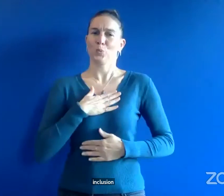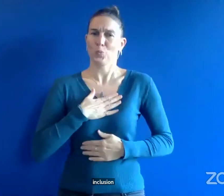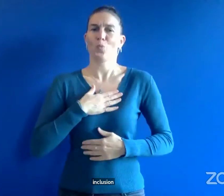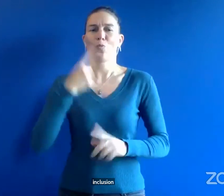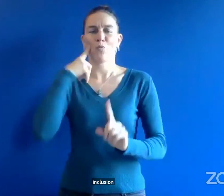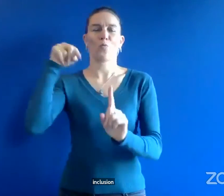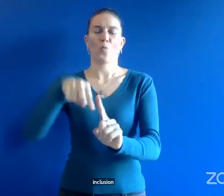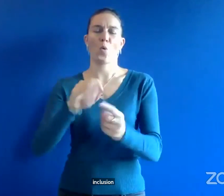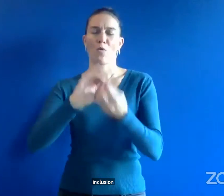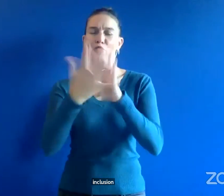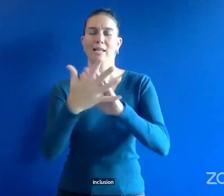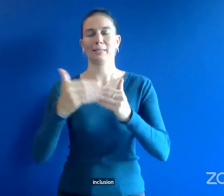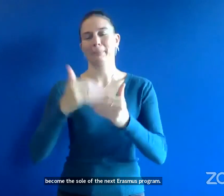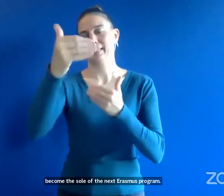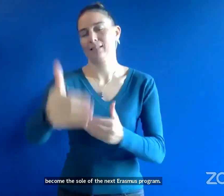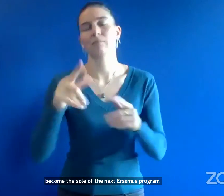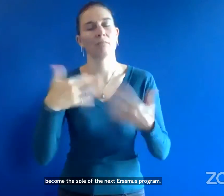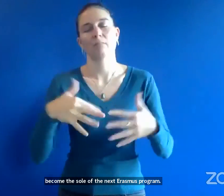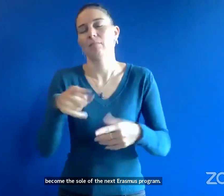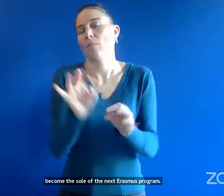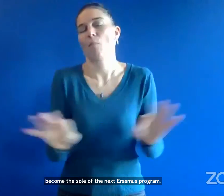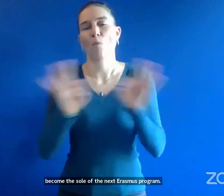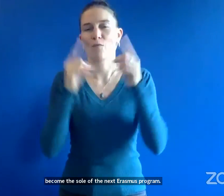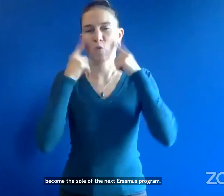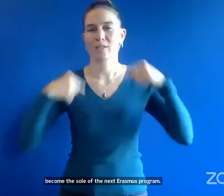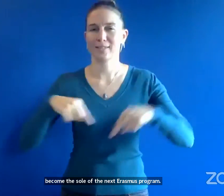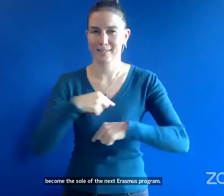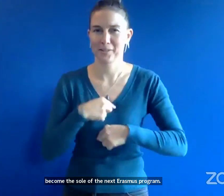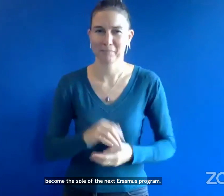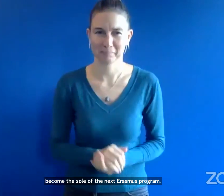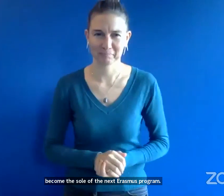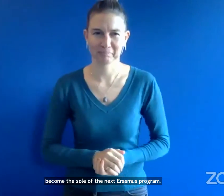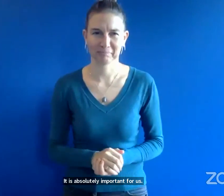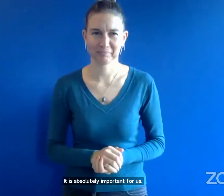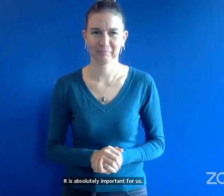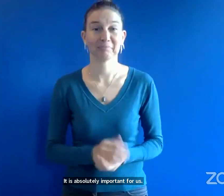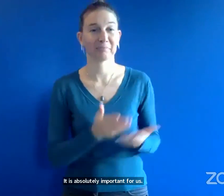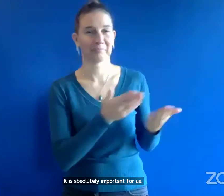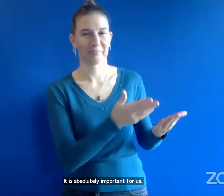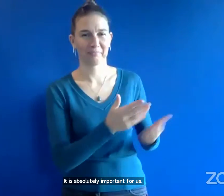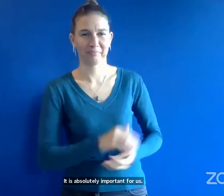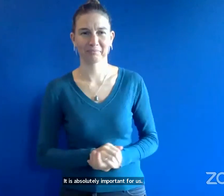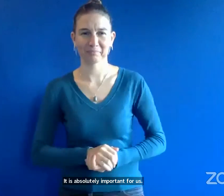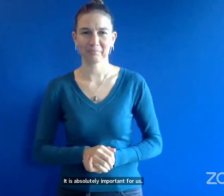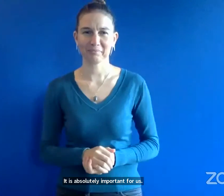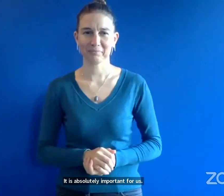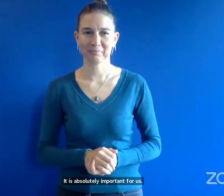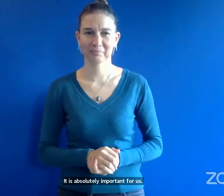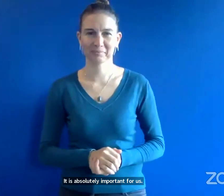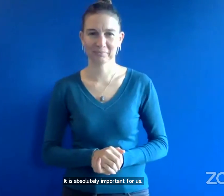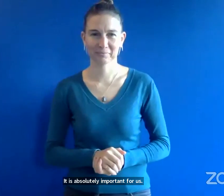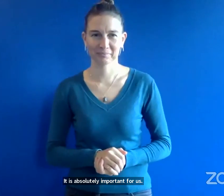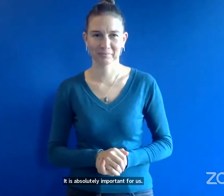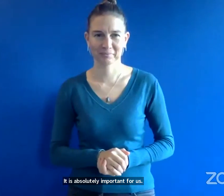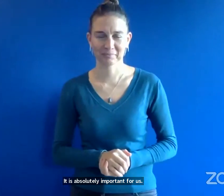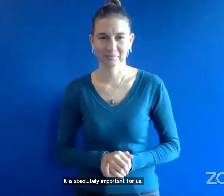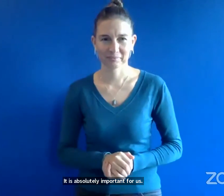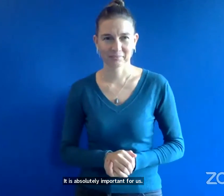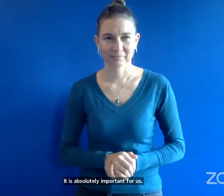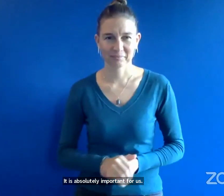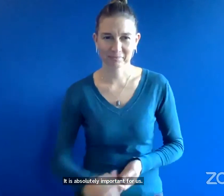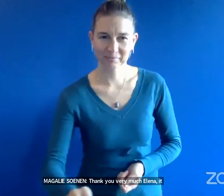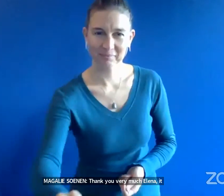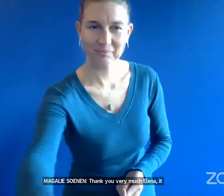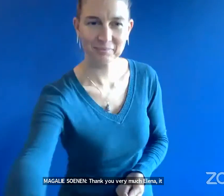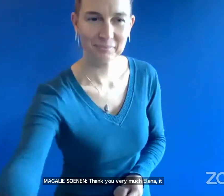absolutely important for us. Thank you very much, Elena. Sounds all very promising, and we hope that we will be